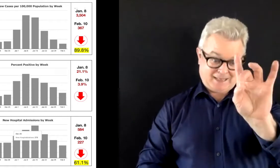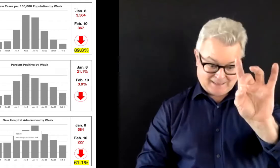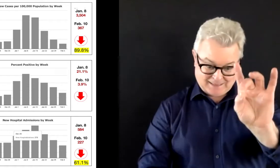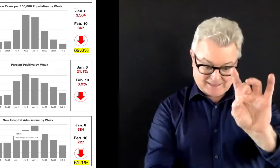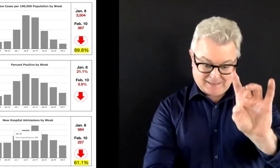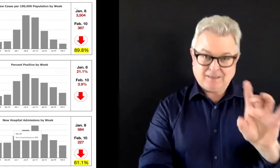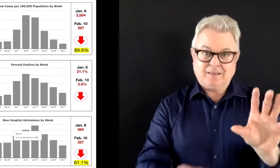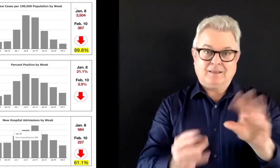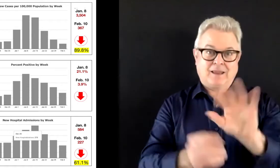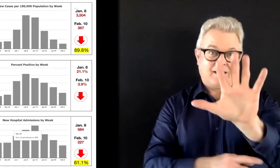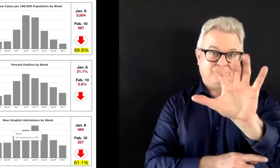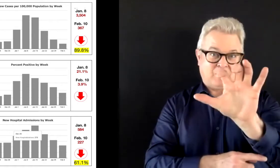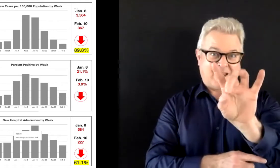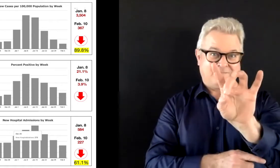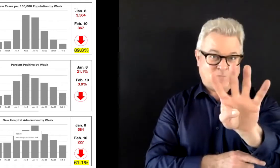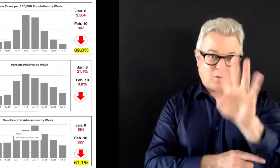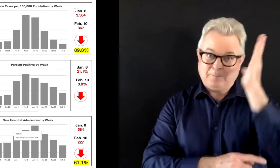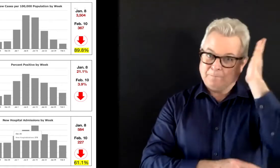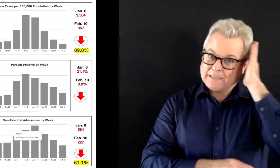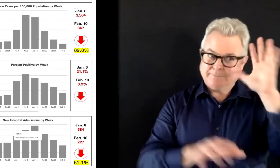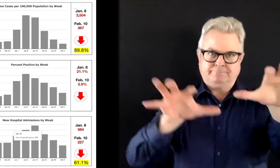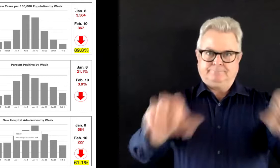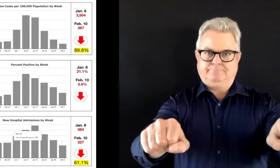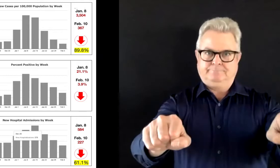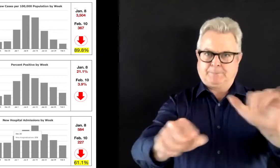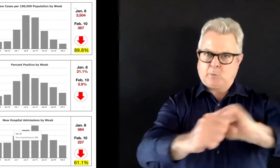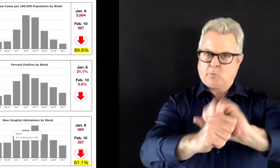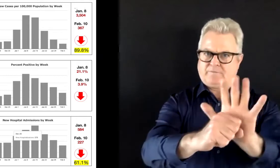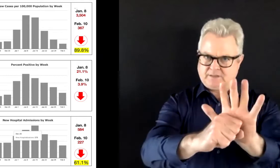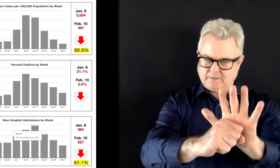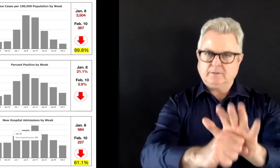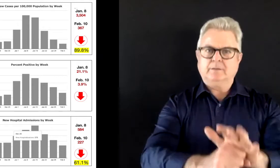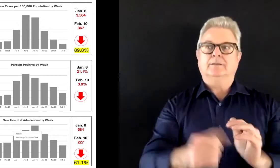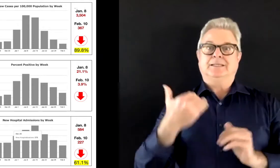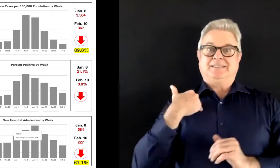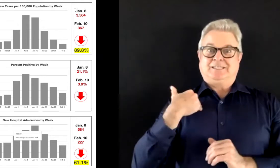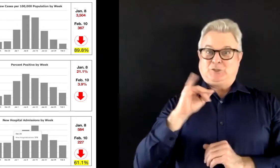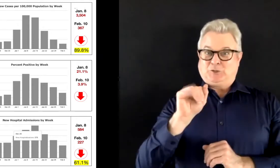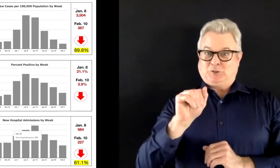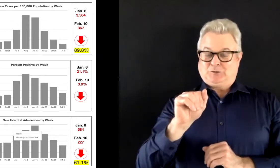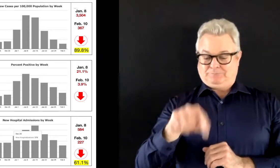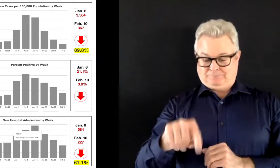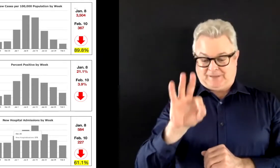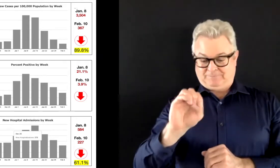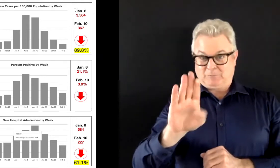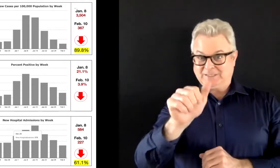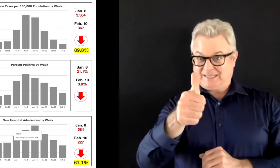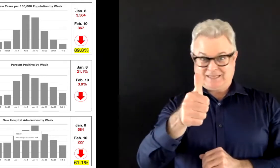beds. Previously, as of January 8th, there were 584 hospitalizations.